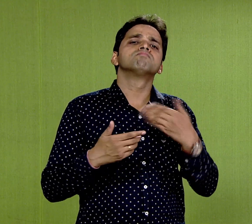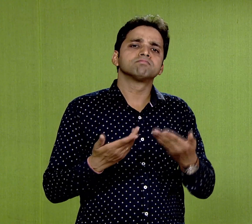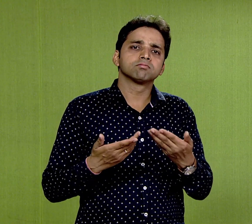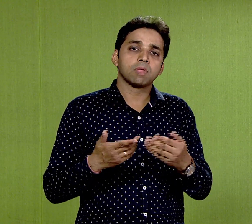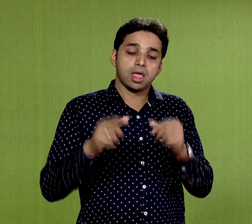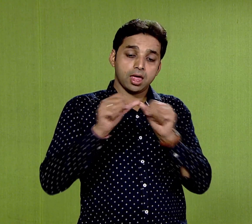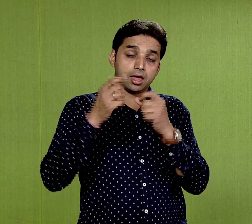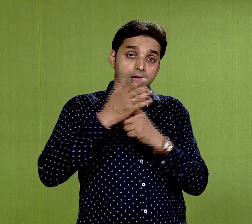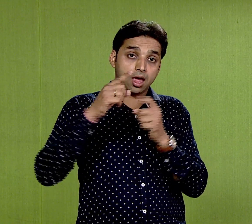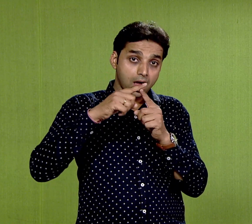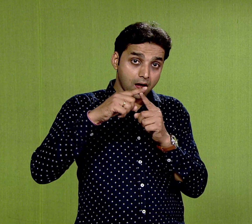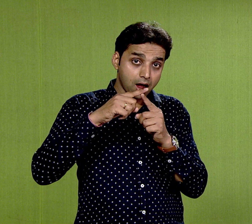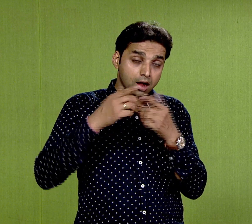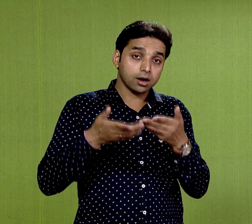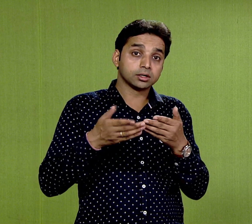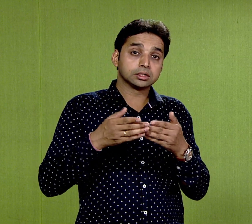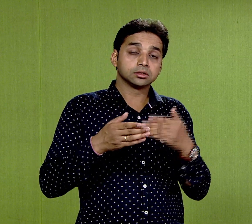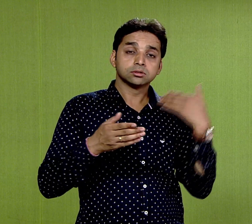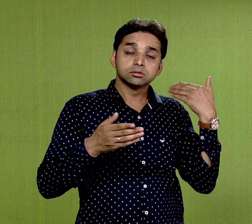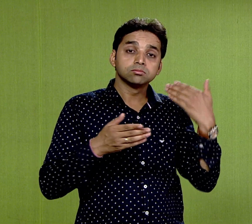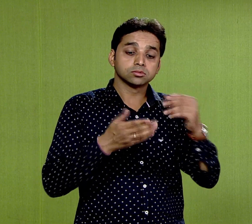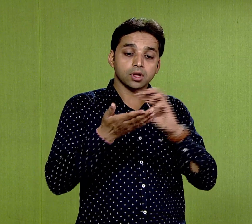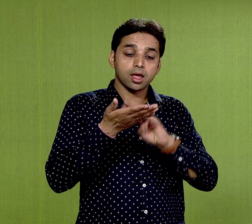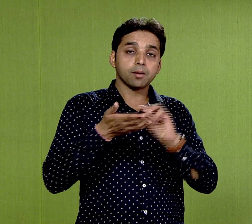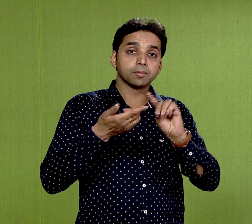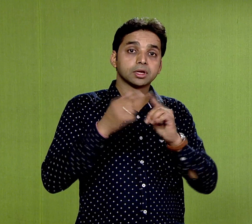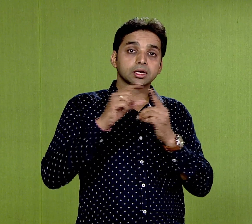arts in the medieval India.